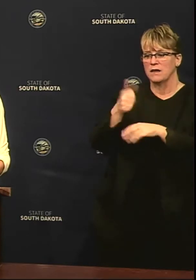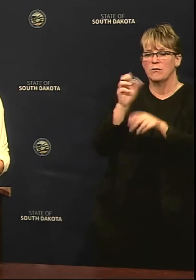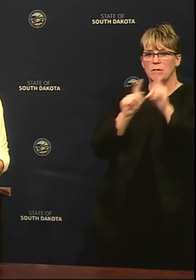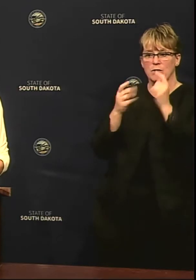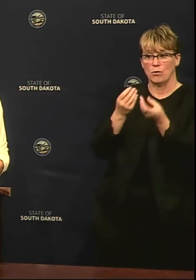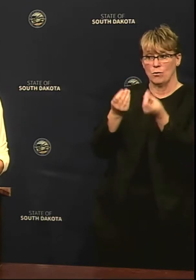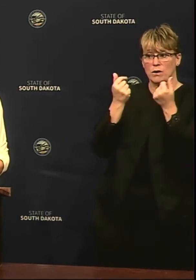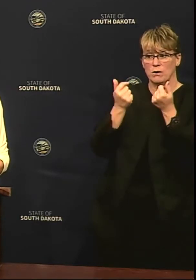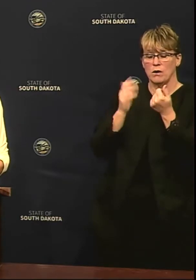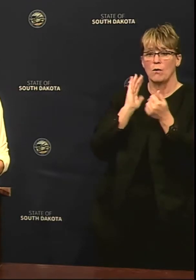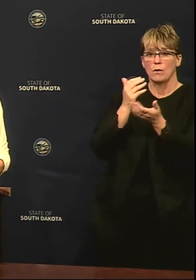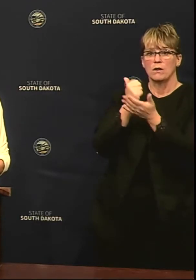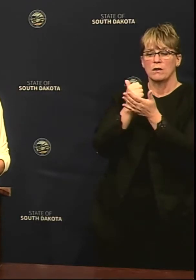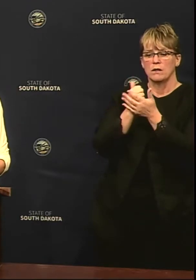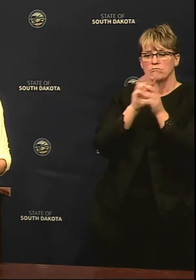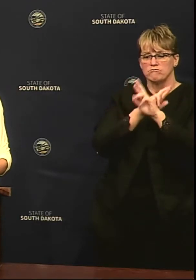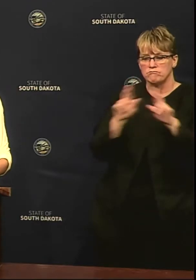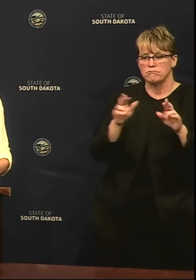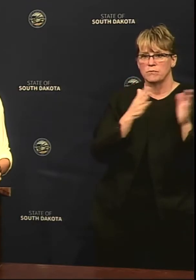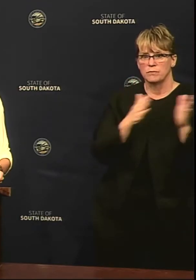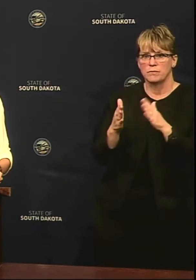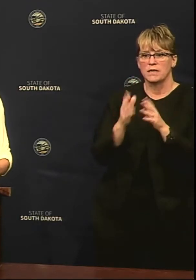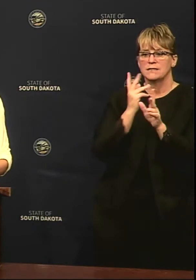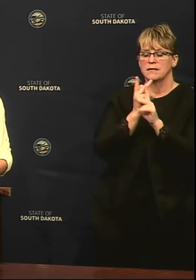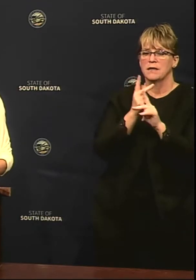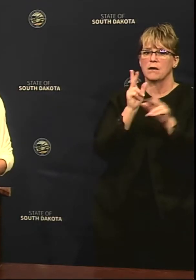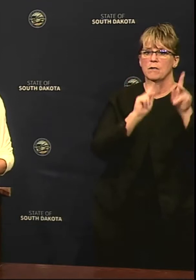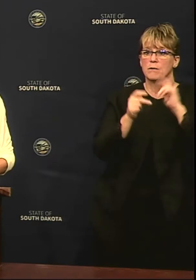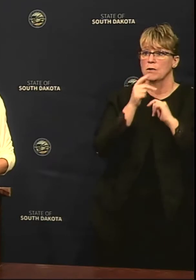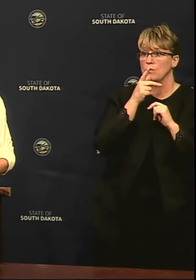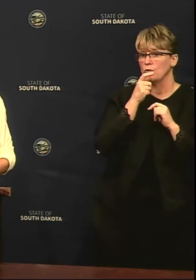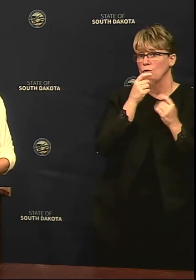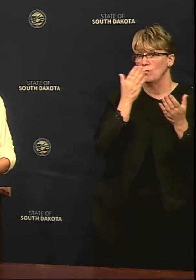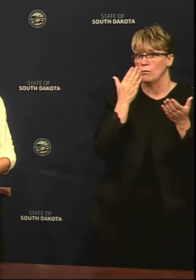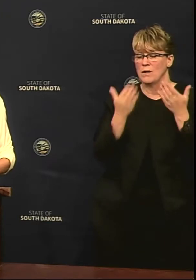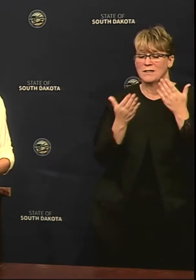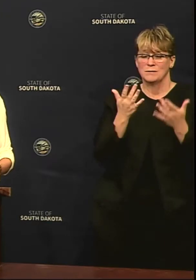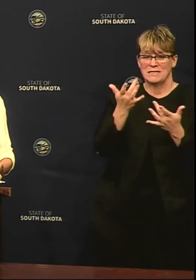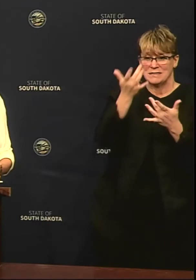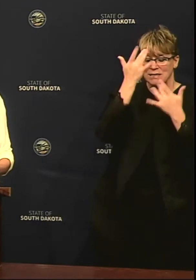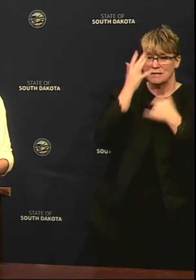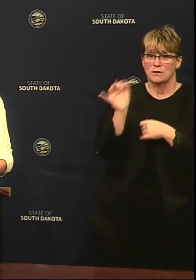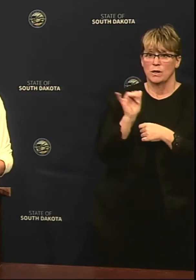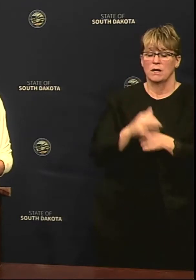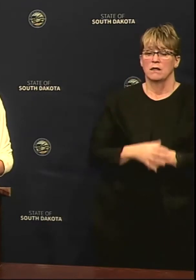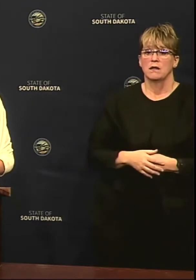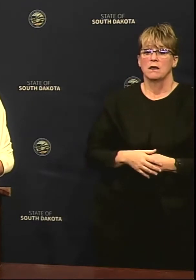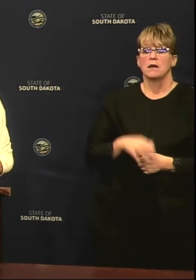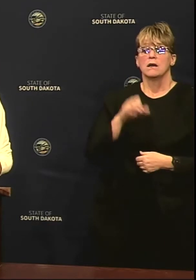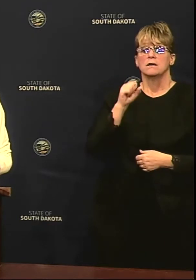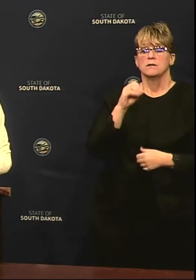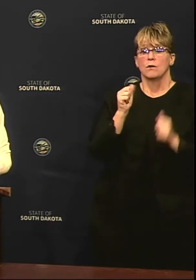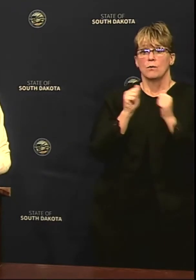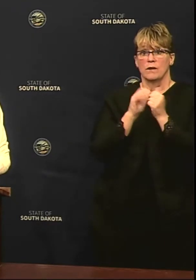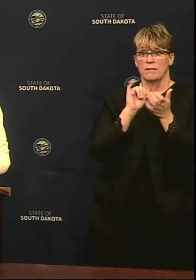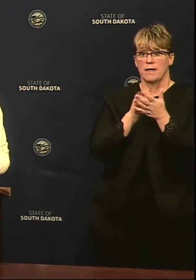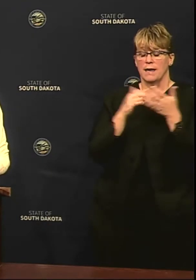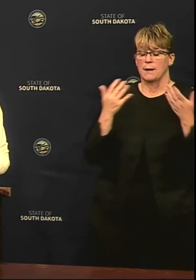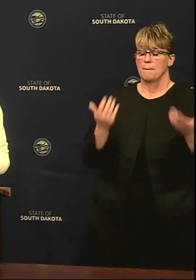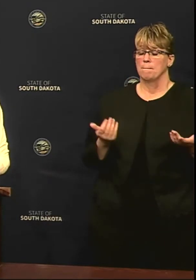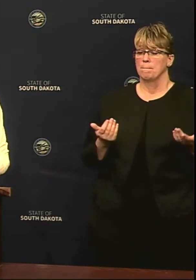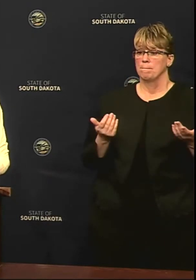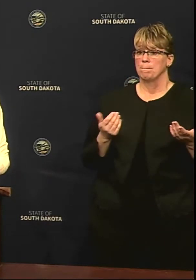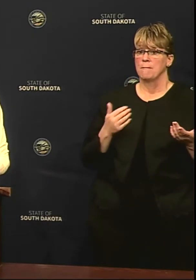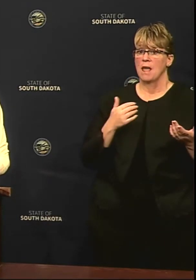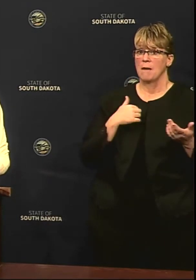quicker, which will help us prepare and take care of those who might end up getting sick as well. So with that, I'm going